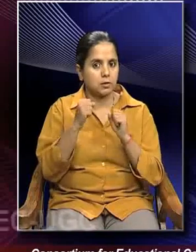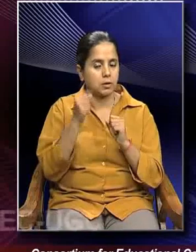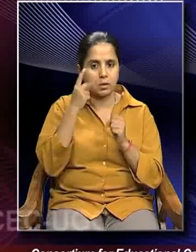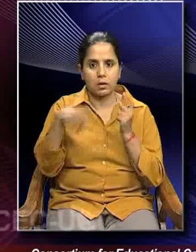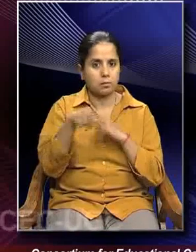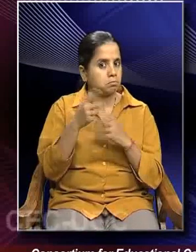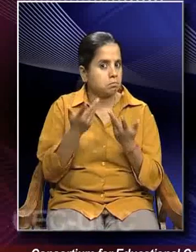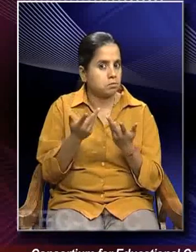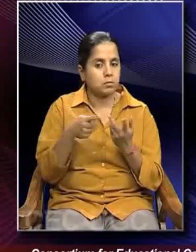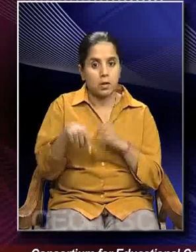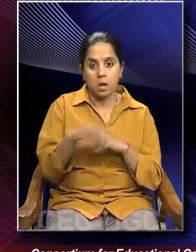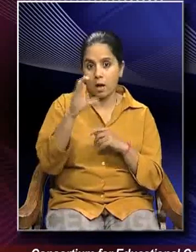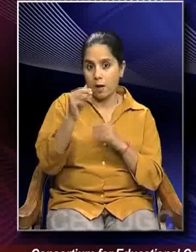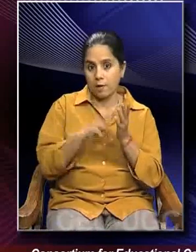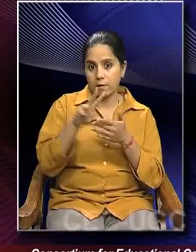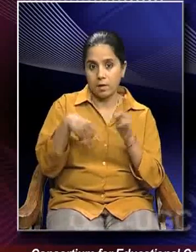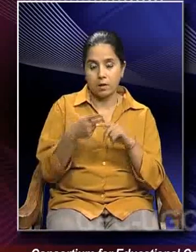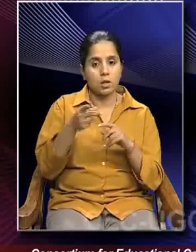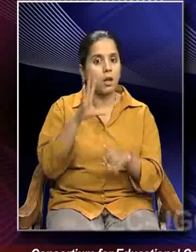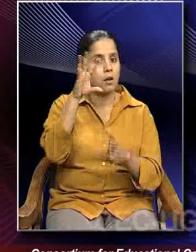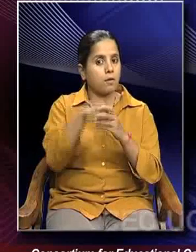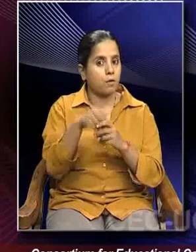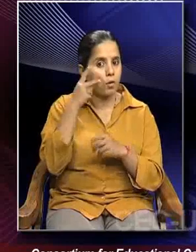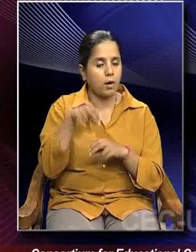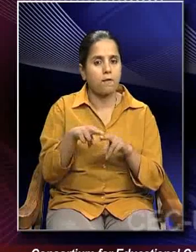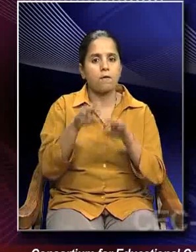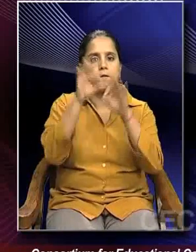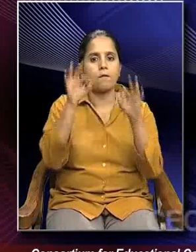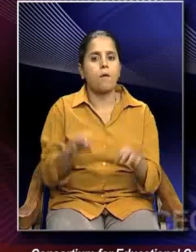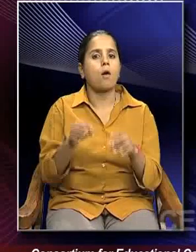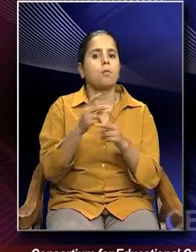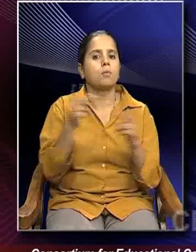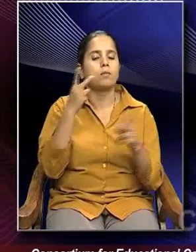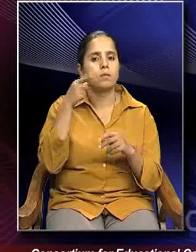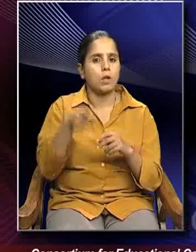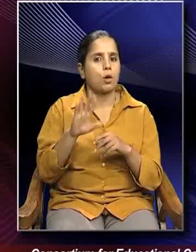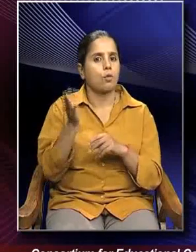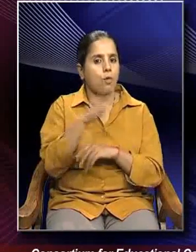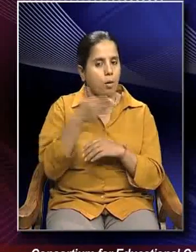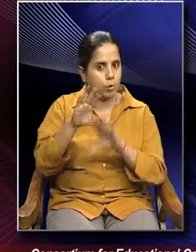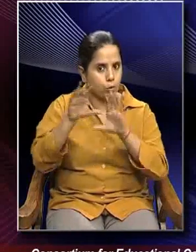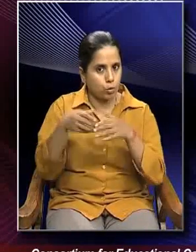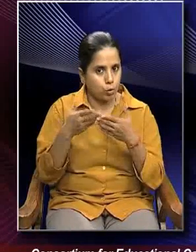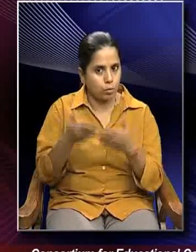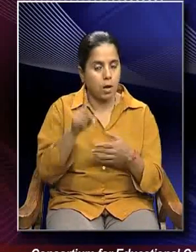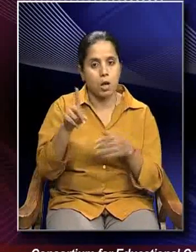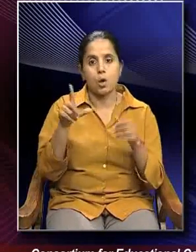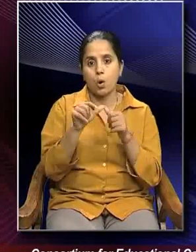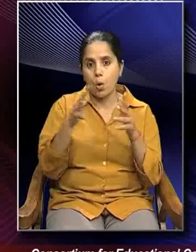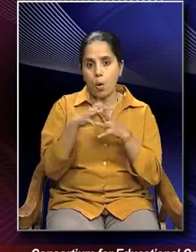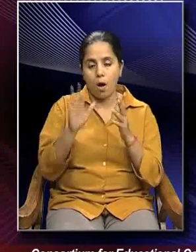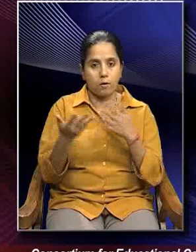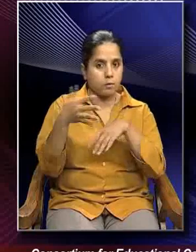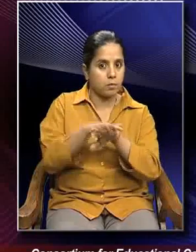apparatus. Conventions involves formal coercion by the group, whereas law